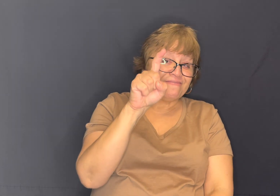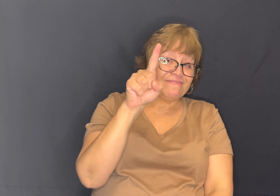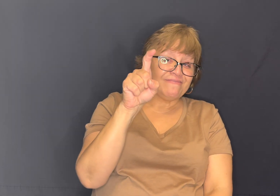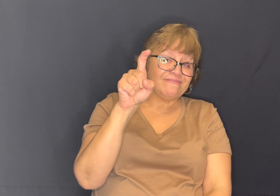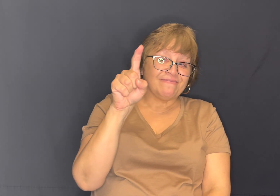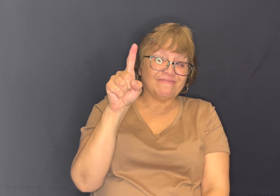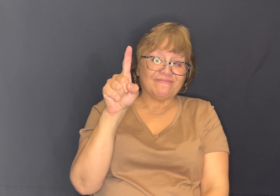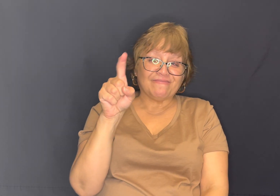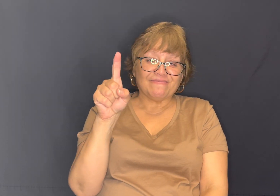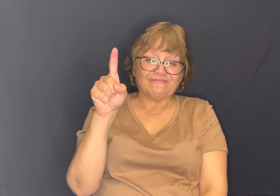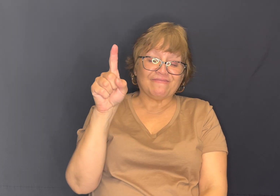Anyone get it right?